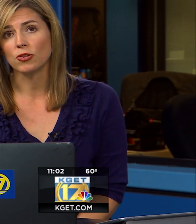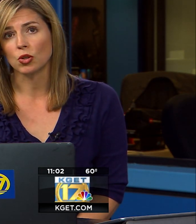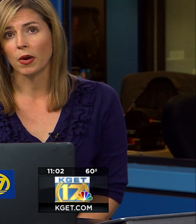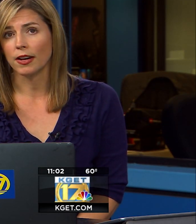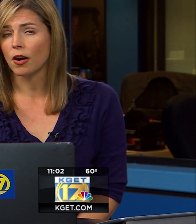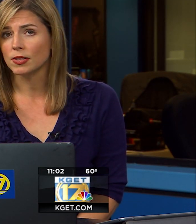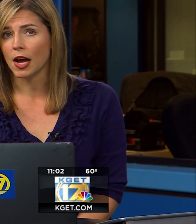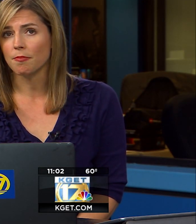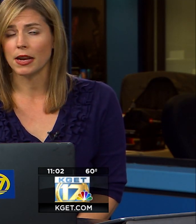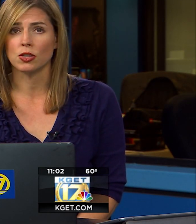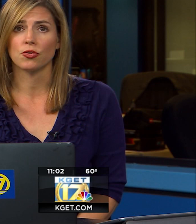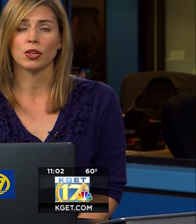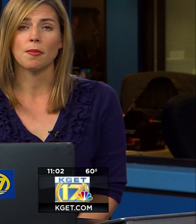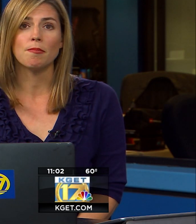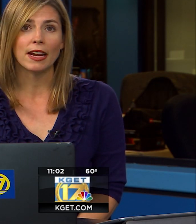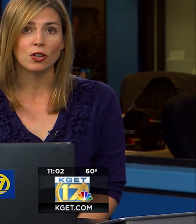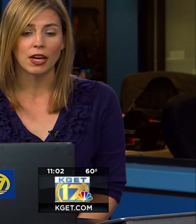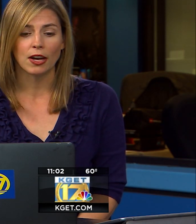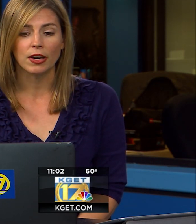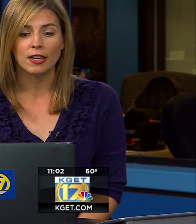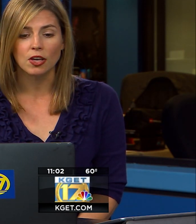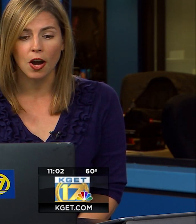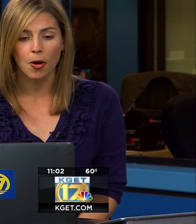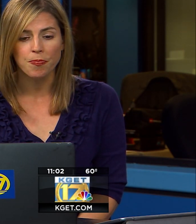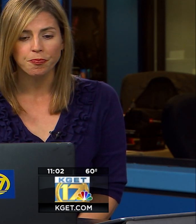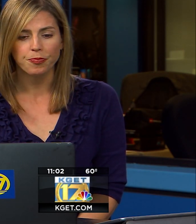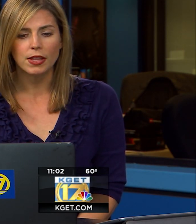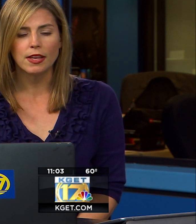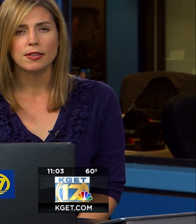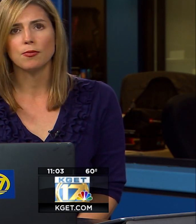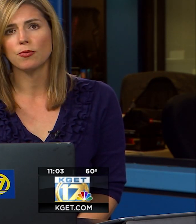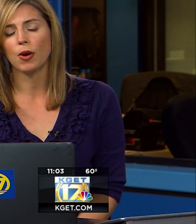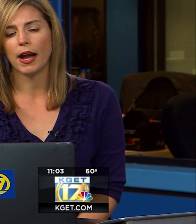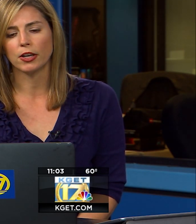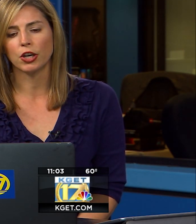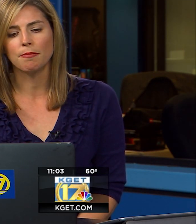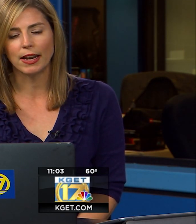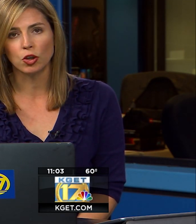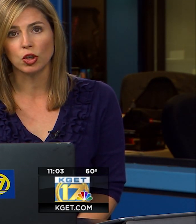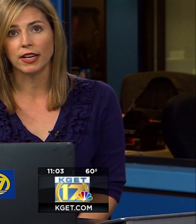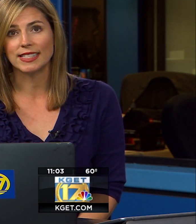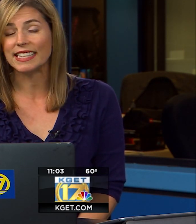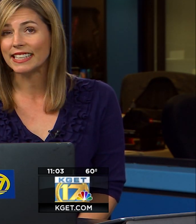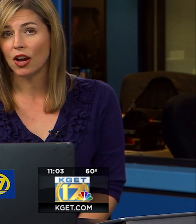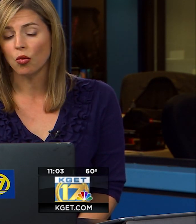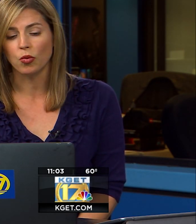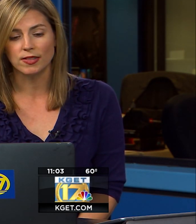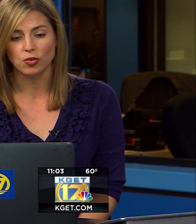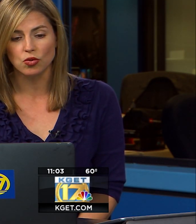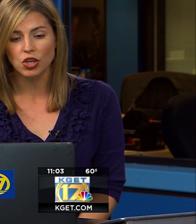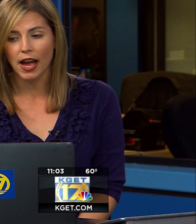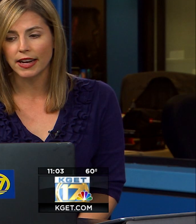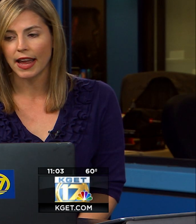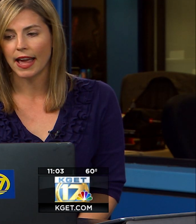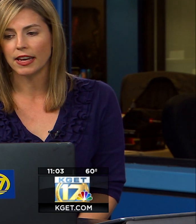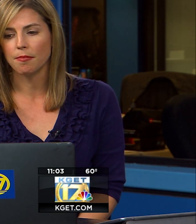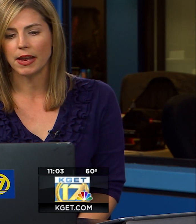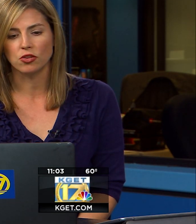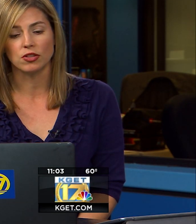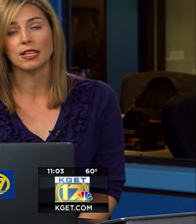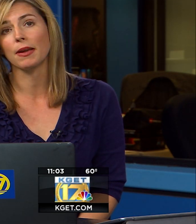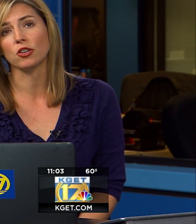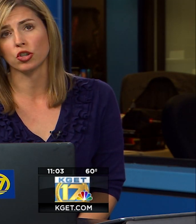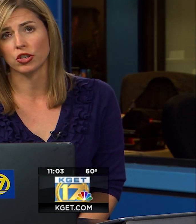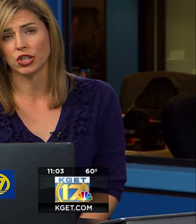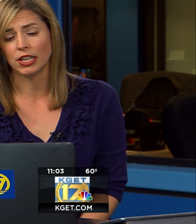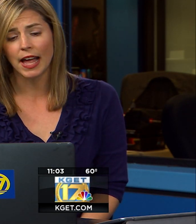Administrative Officer Ryan Alsop, Bakersfield Mayor Karen Go, Kern Medical CEO Russell Judd, and